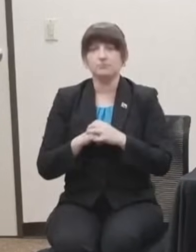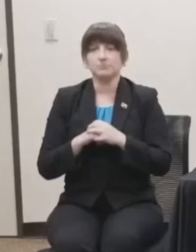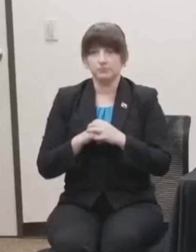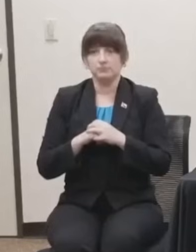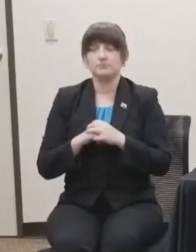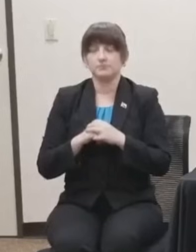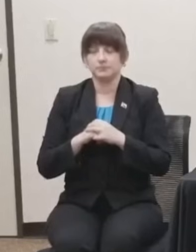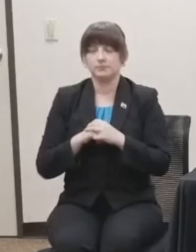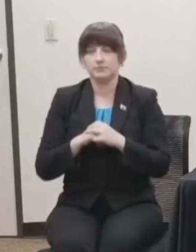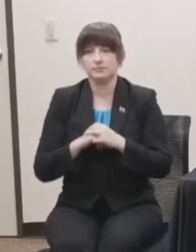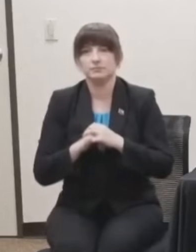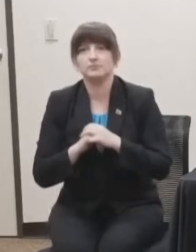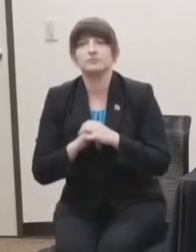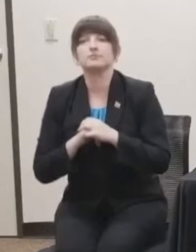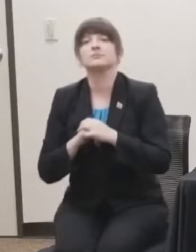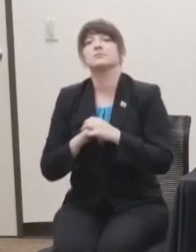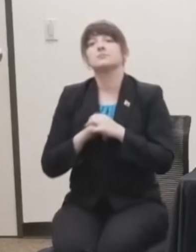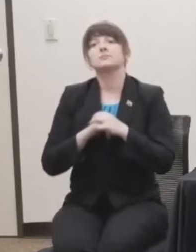With that,